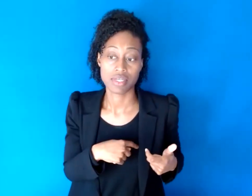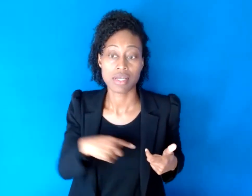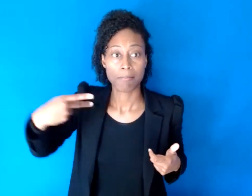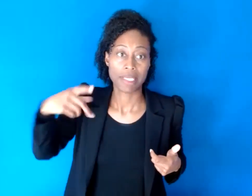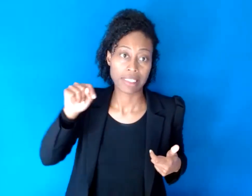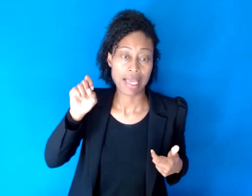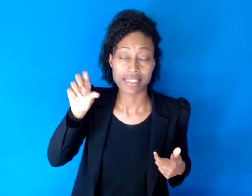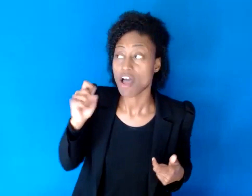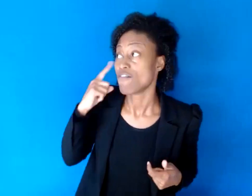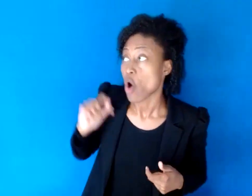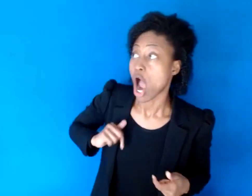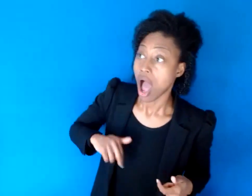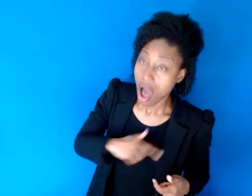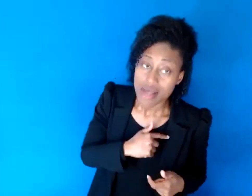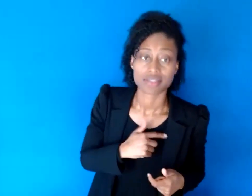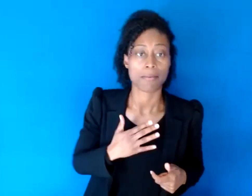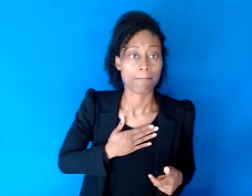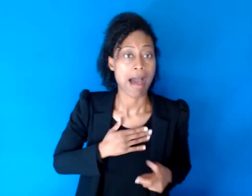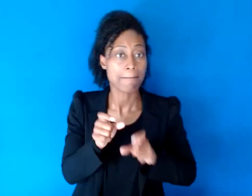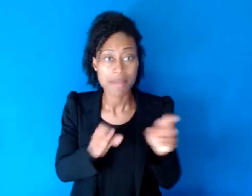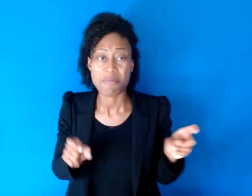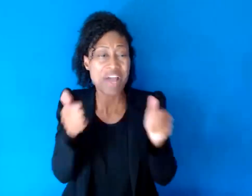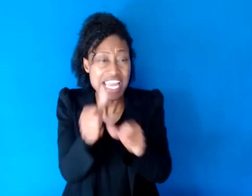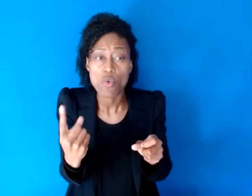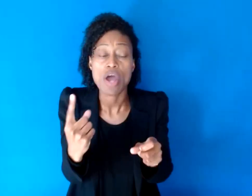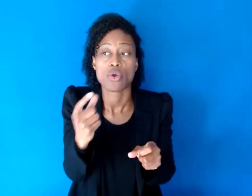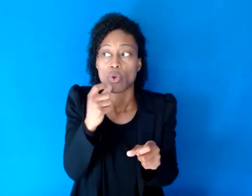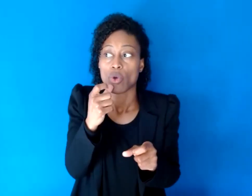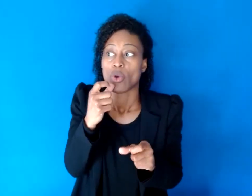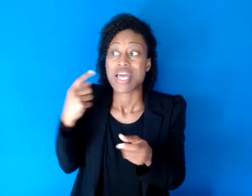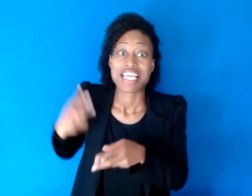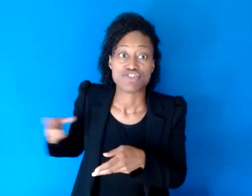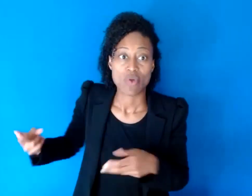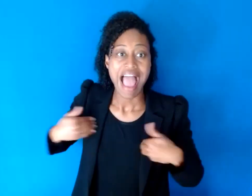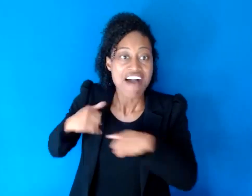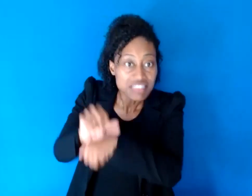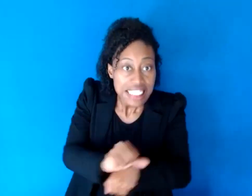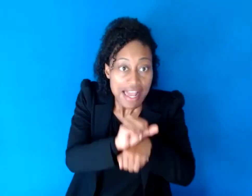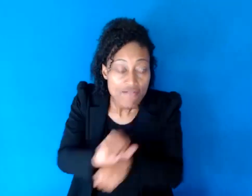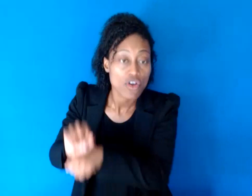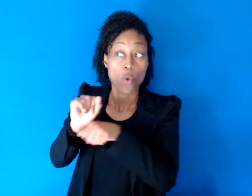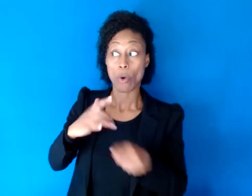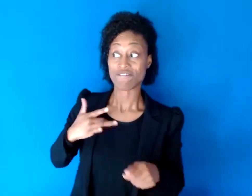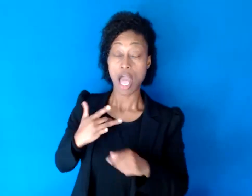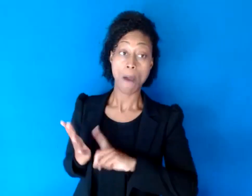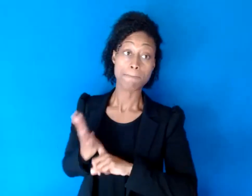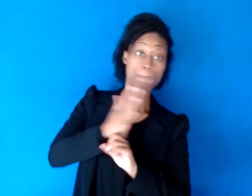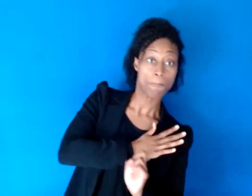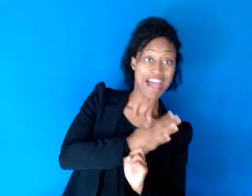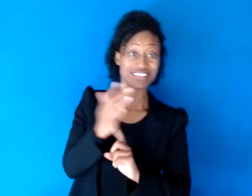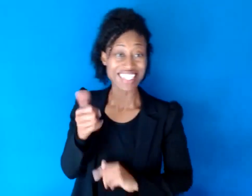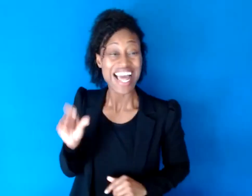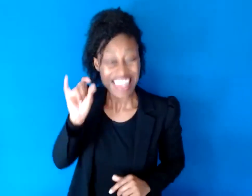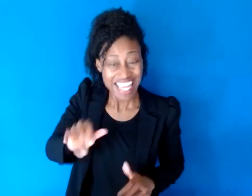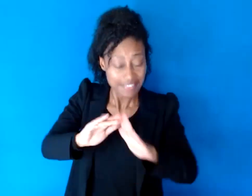people, for anybody who's been enslaved, for anybody who's ever felt that oppression, right? That